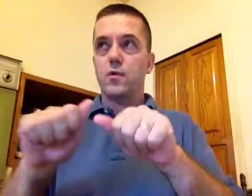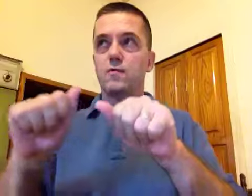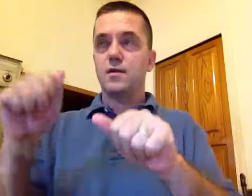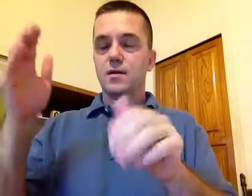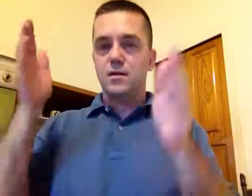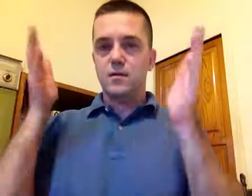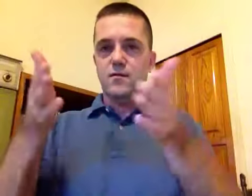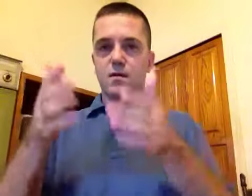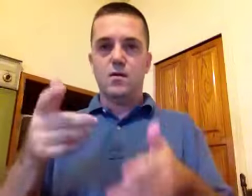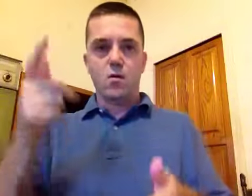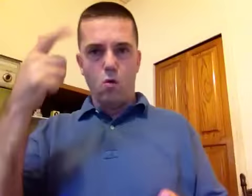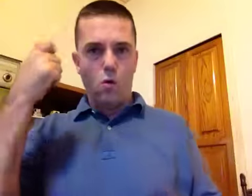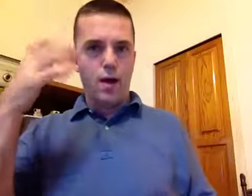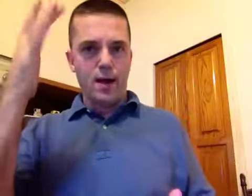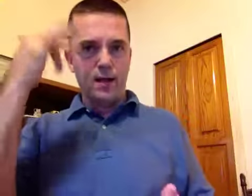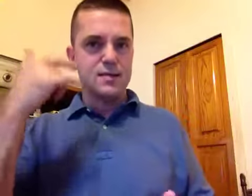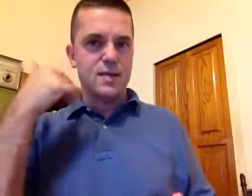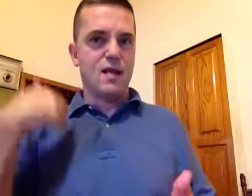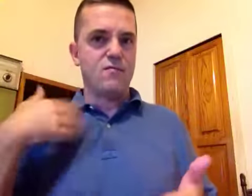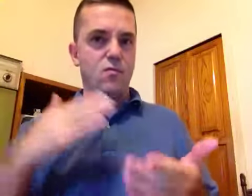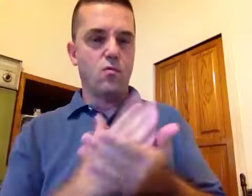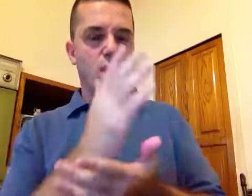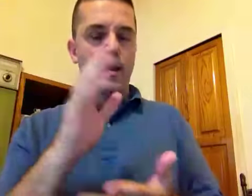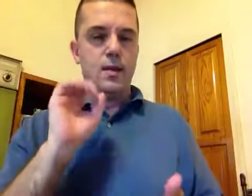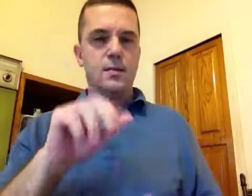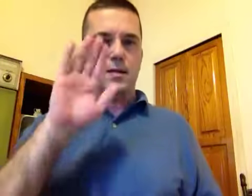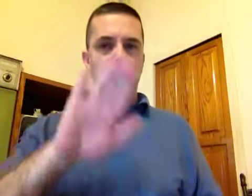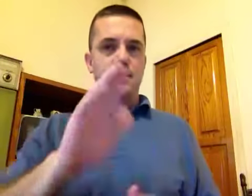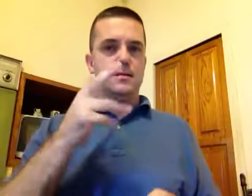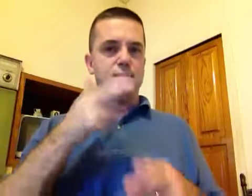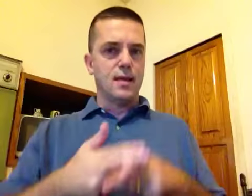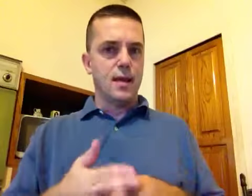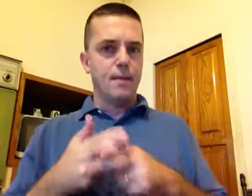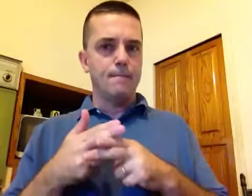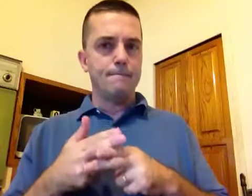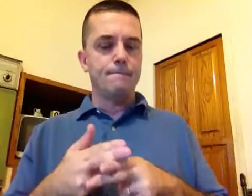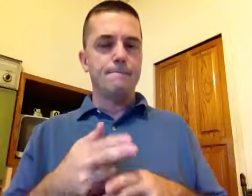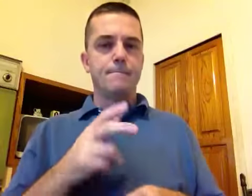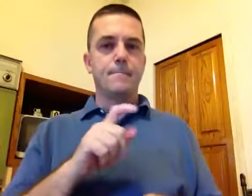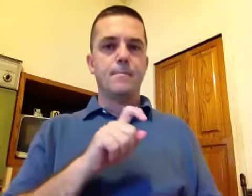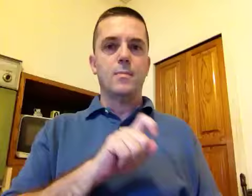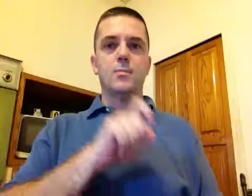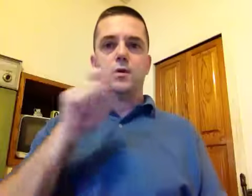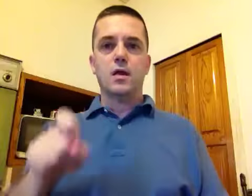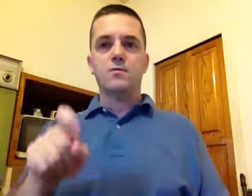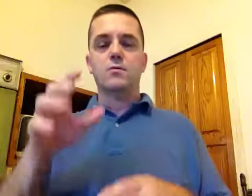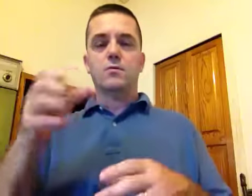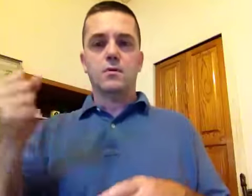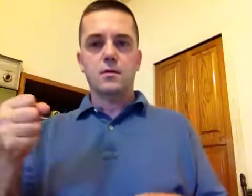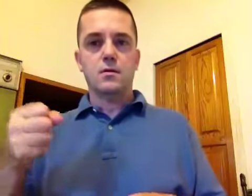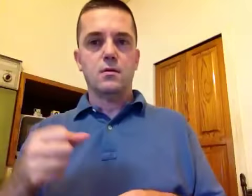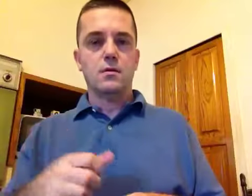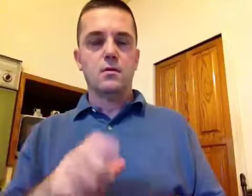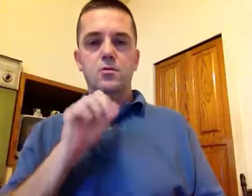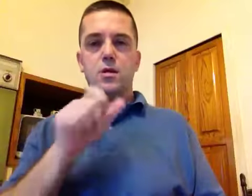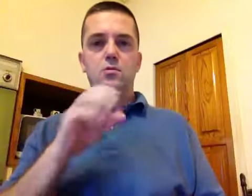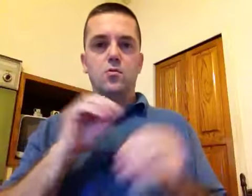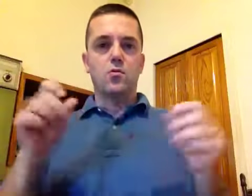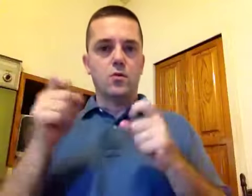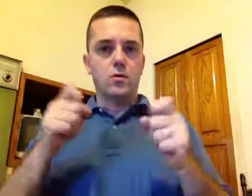Why it go. does he have the right to hold the money? Is it in his name? She gave it to him to hold. Oh, and she has no control. She has